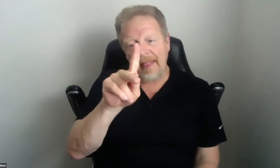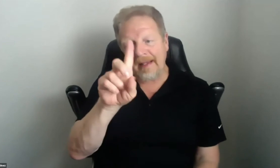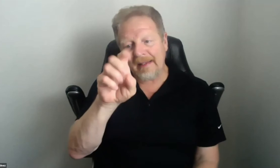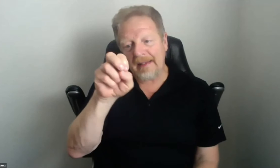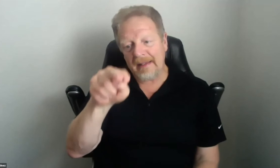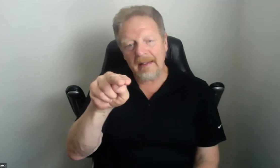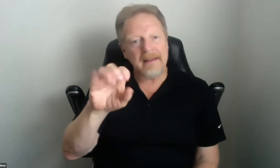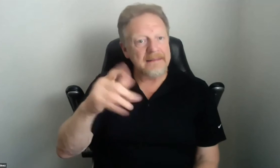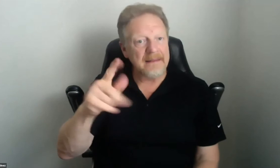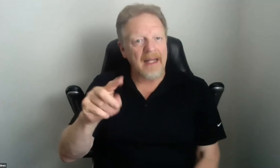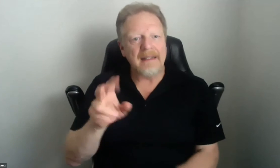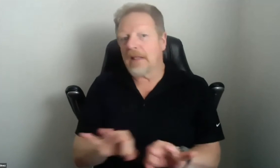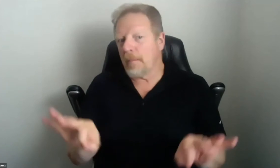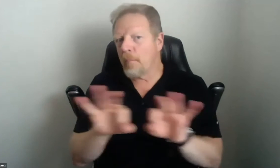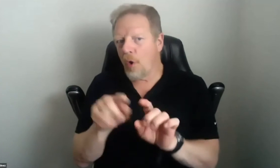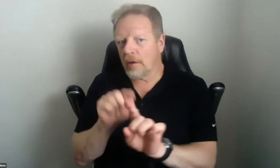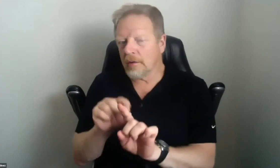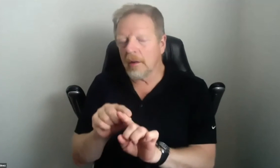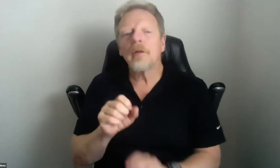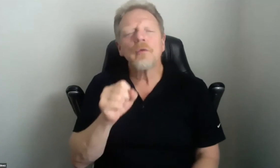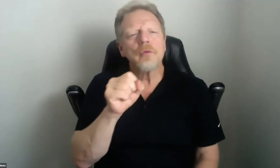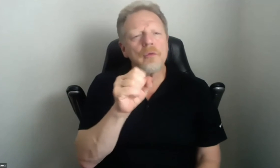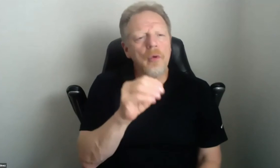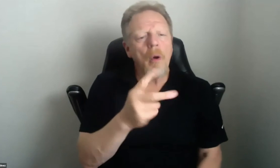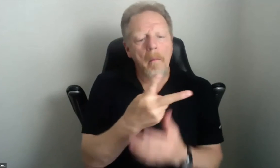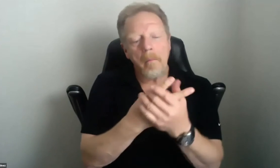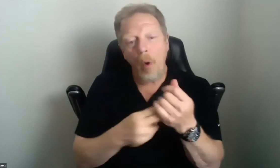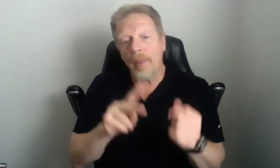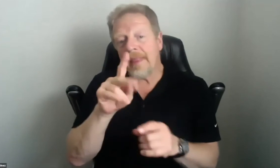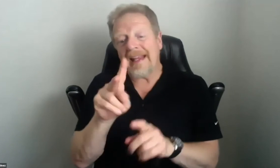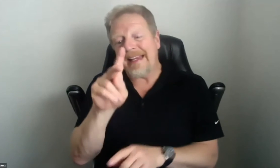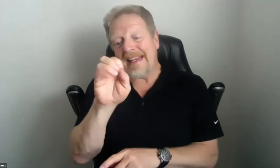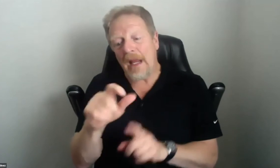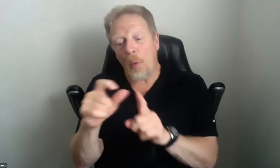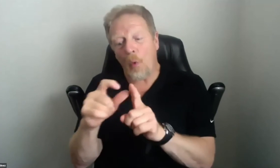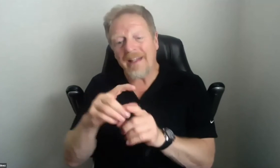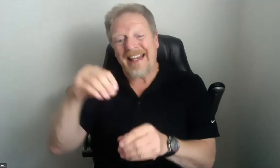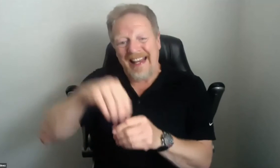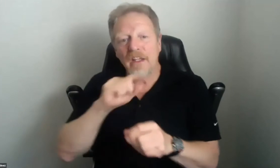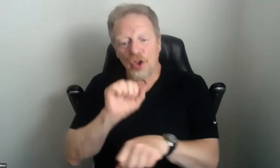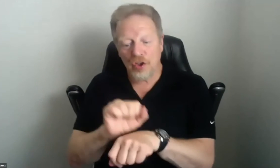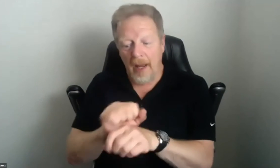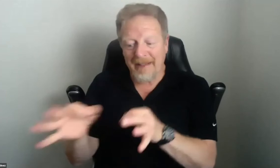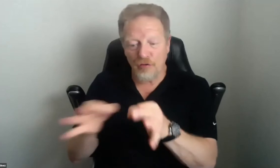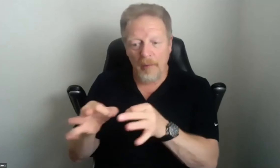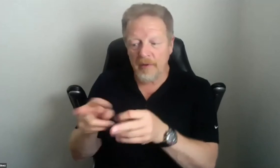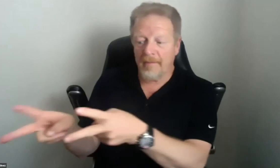very important. So both the keywords in the job description and that